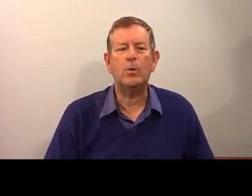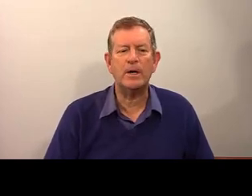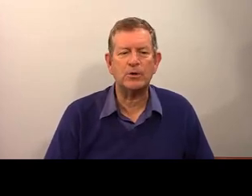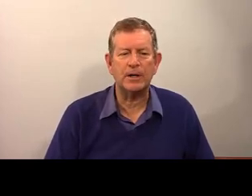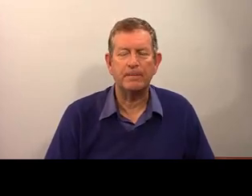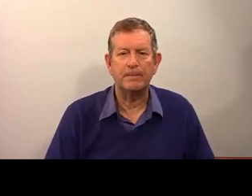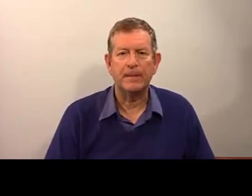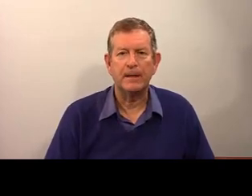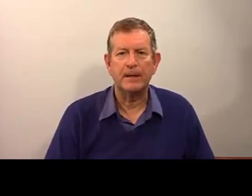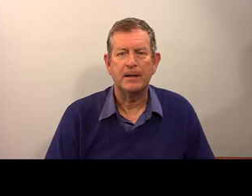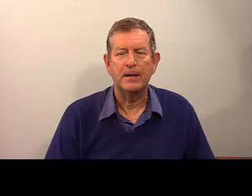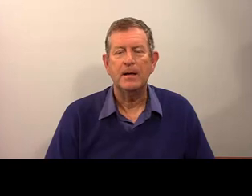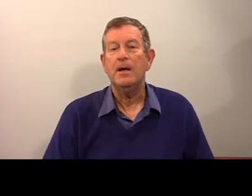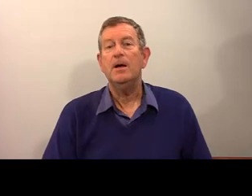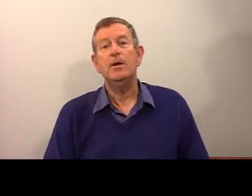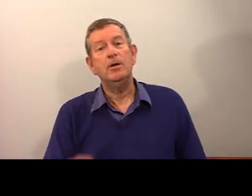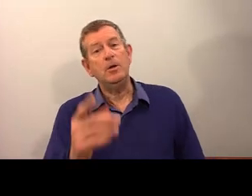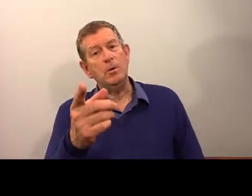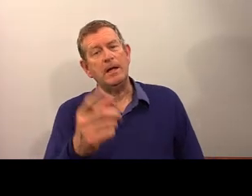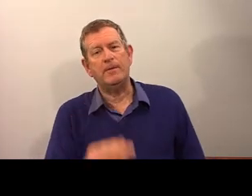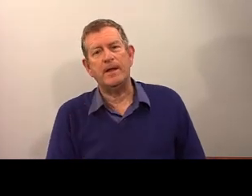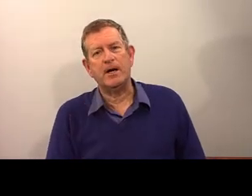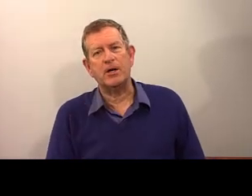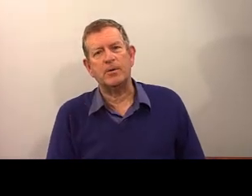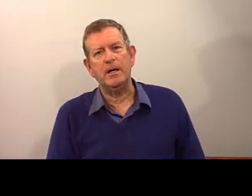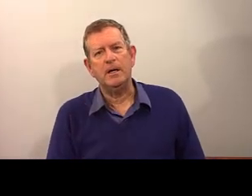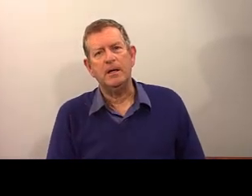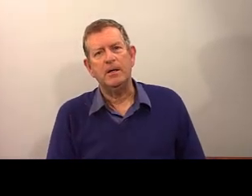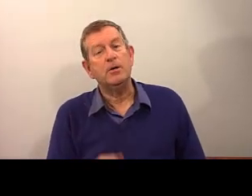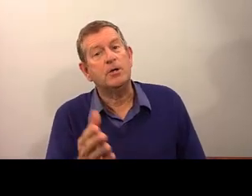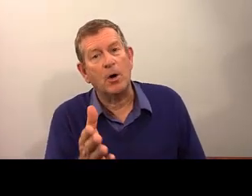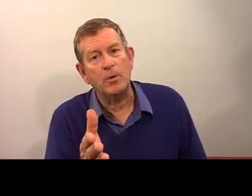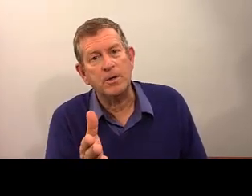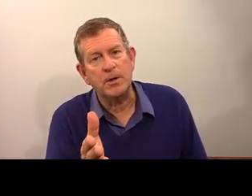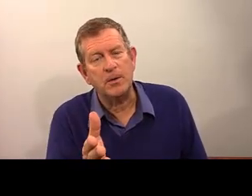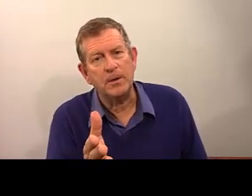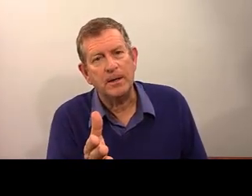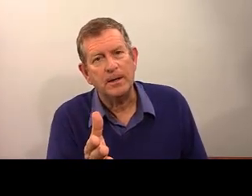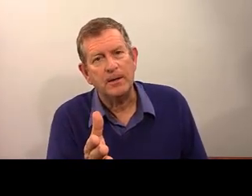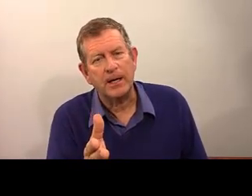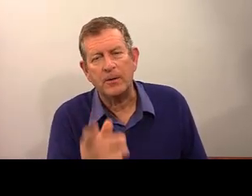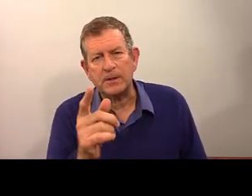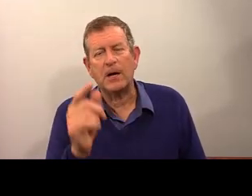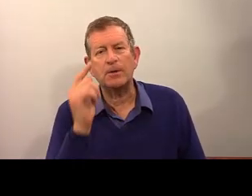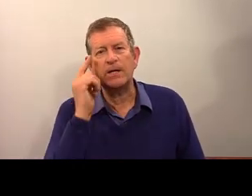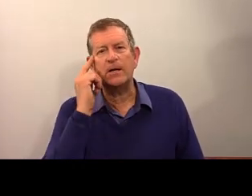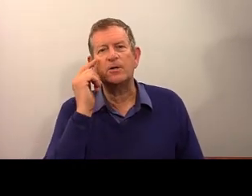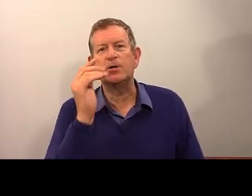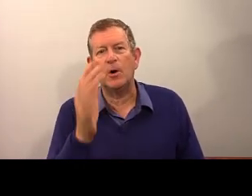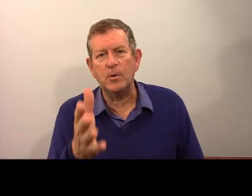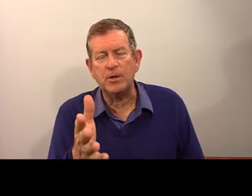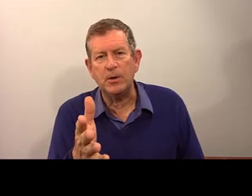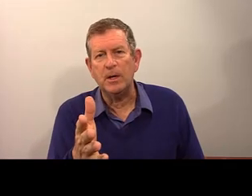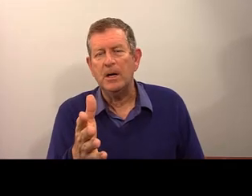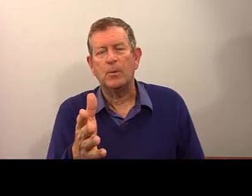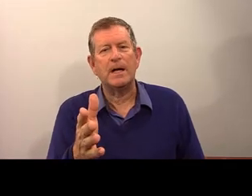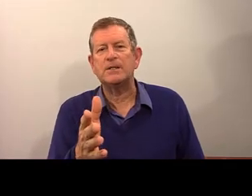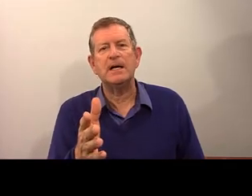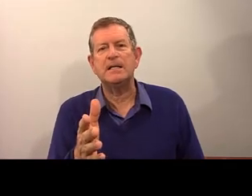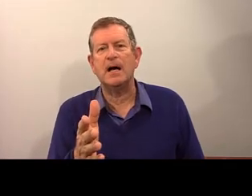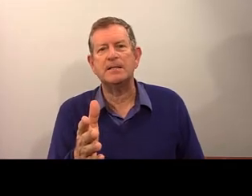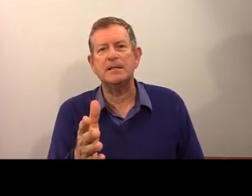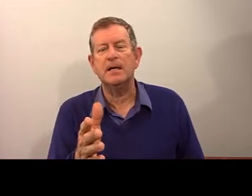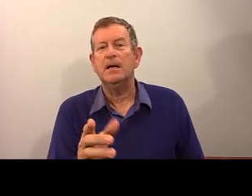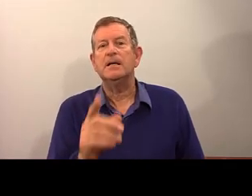and then the question. You live in the country, don't you? Okay, notice how we're saying don't you? We're